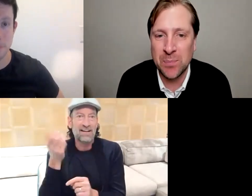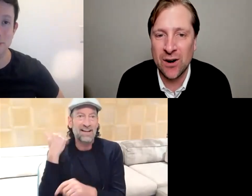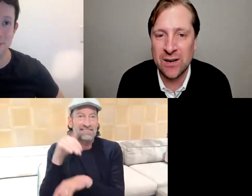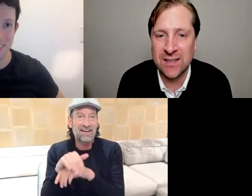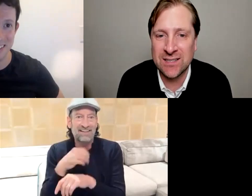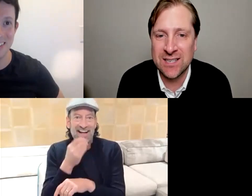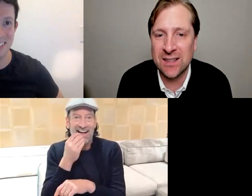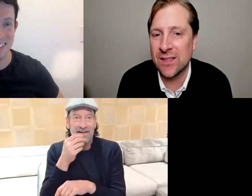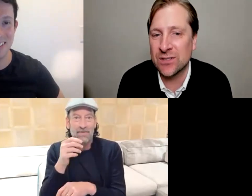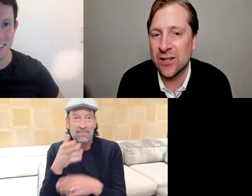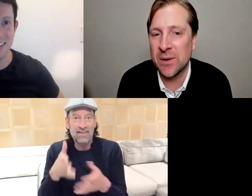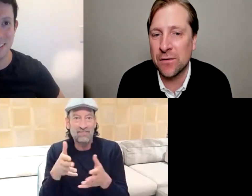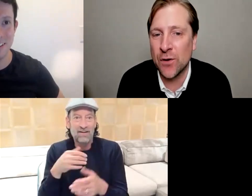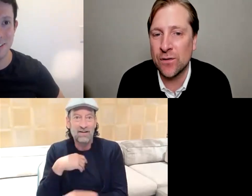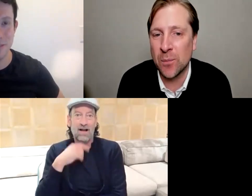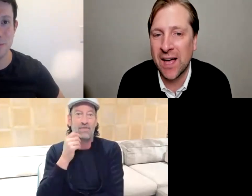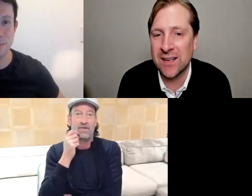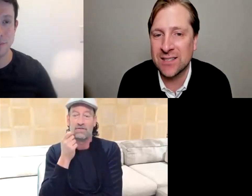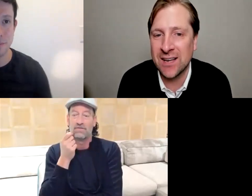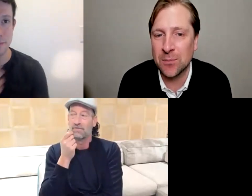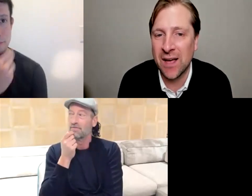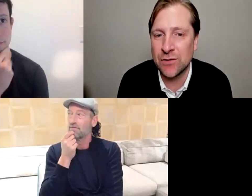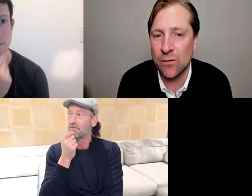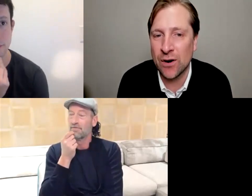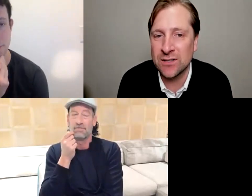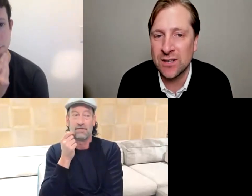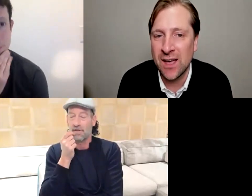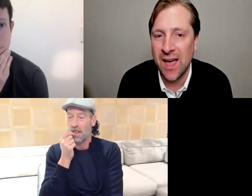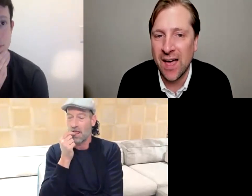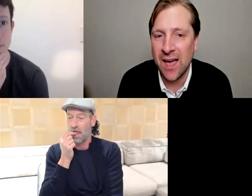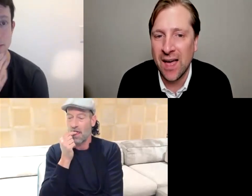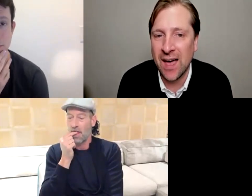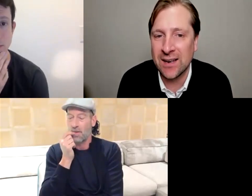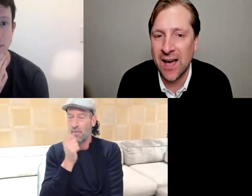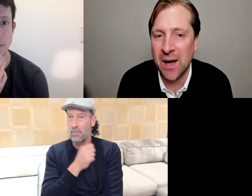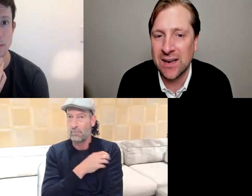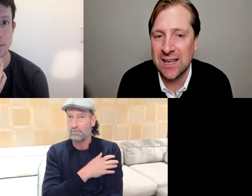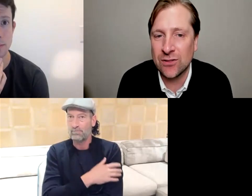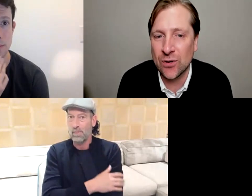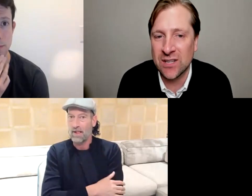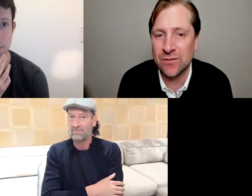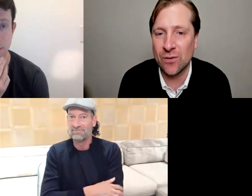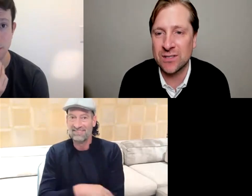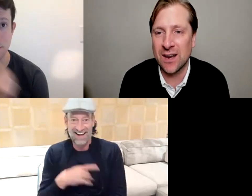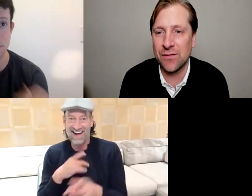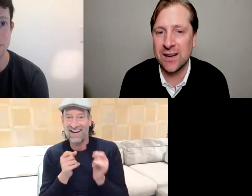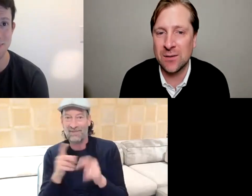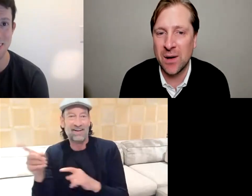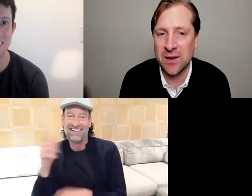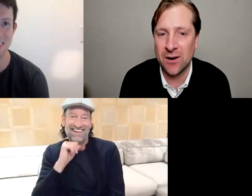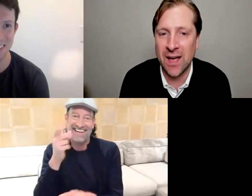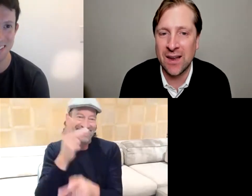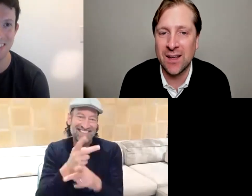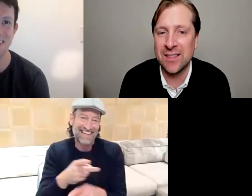plucking my beard and see that there's a little bit of food from last night, some leftovers. and I might eat those leftovers that I find